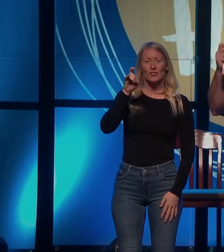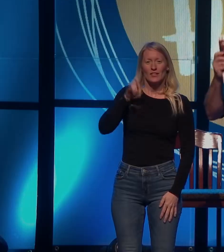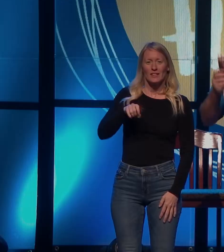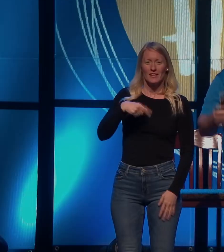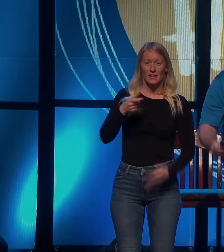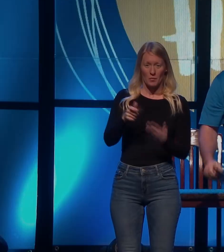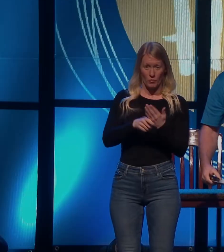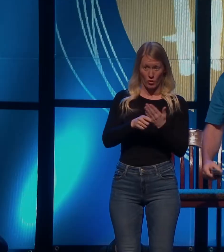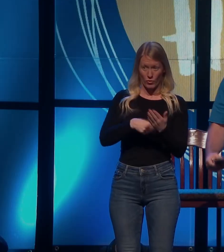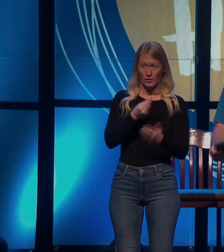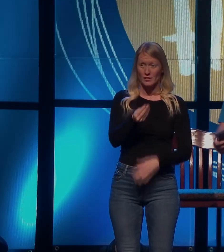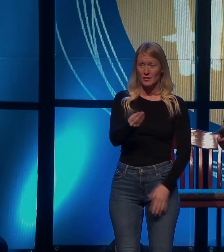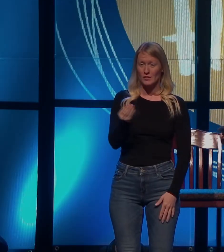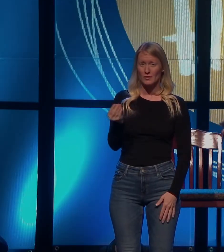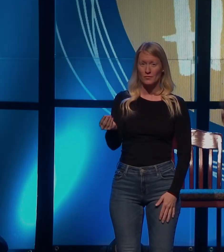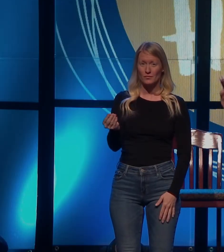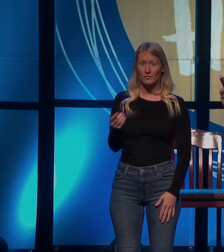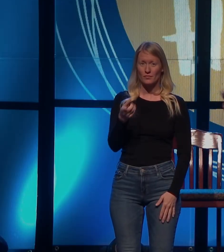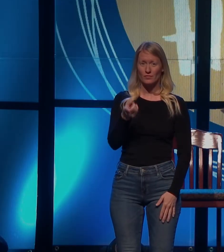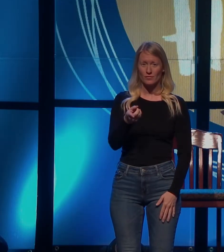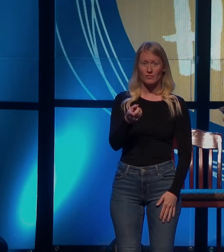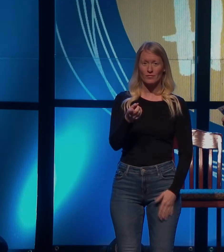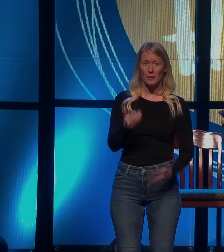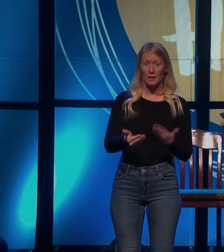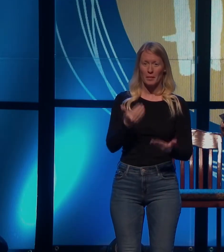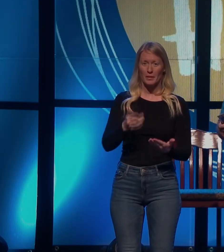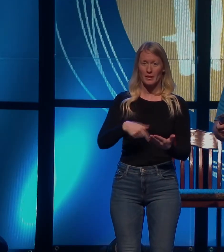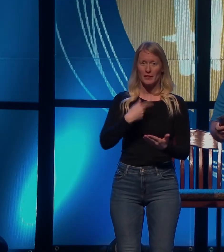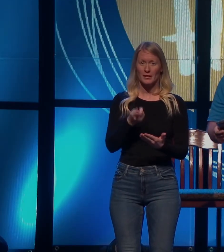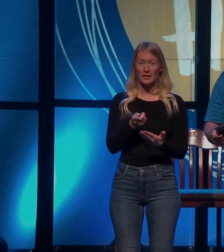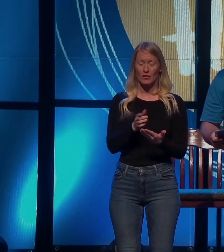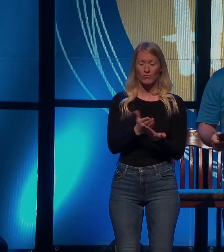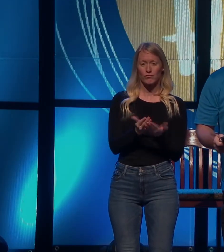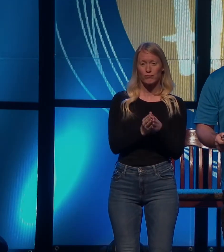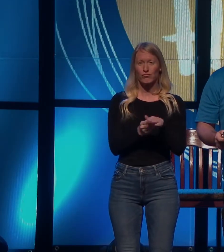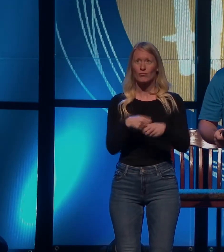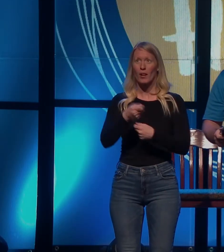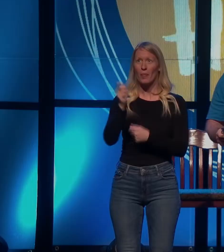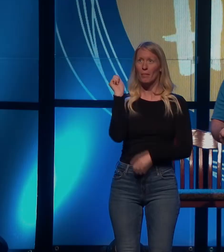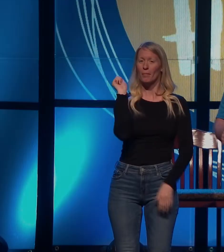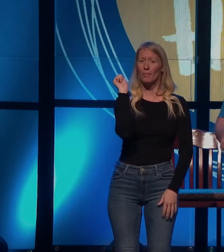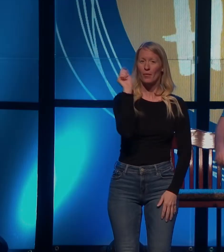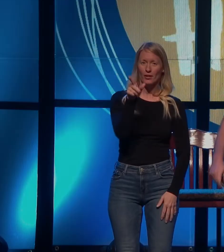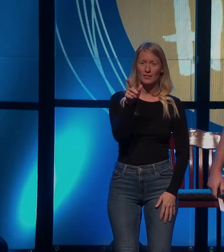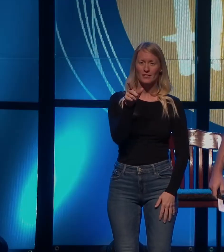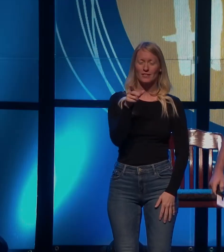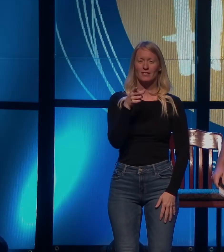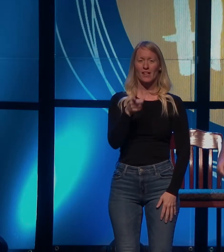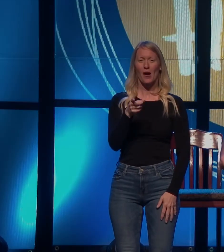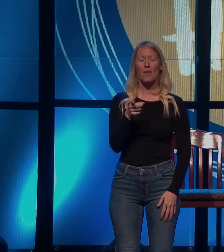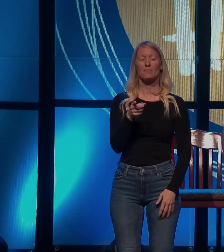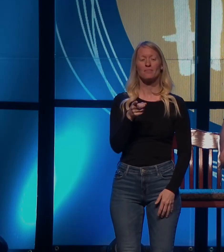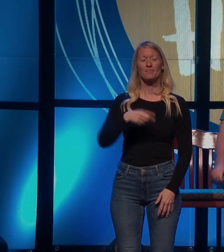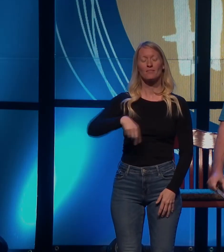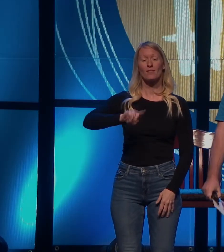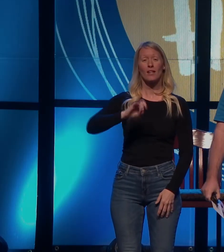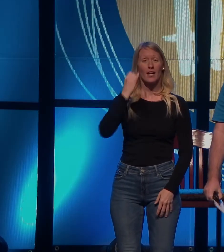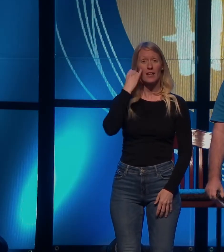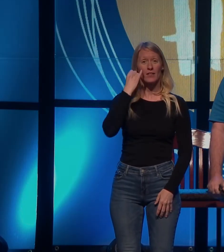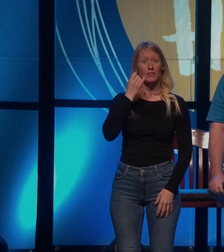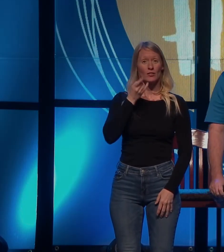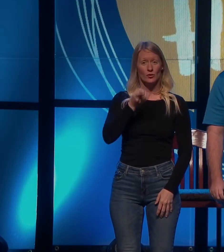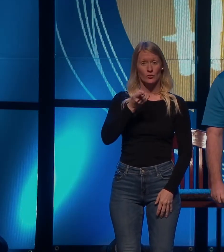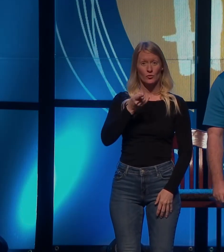send you one, get you one. She may fold it up like an airplane and throw it over to you. But there you go. And if you're new